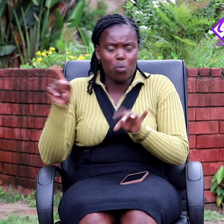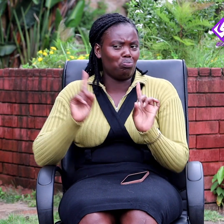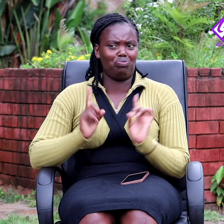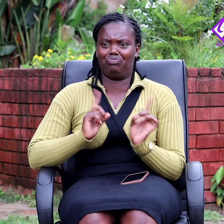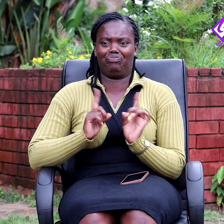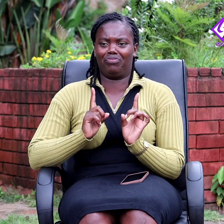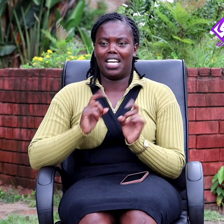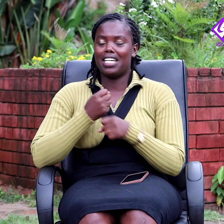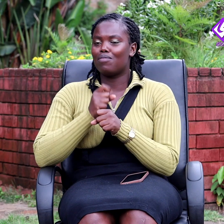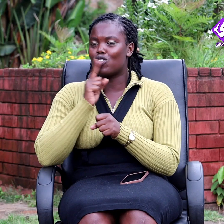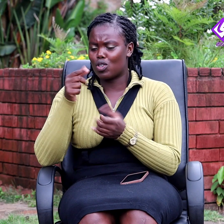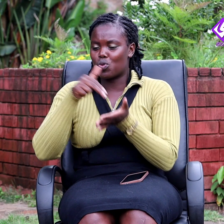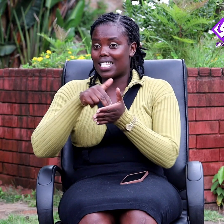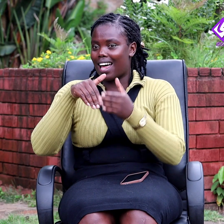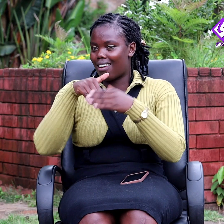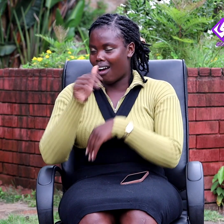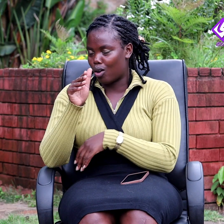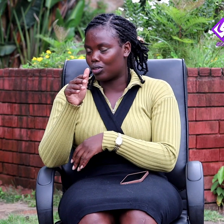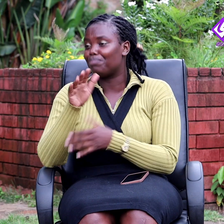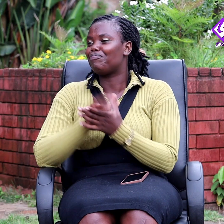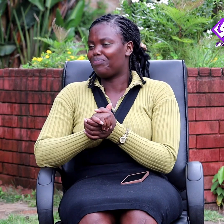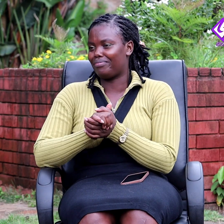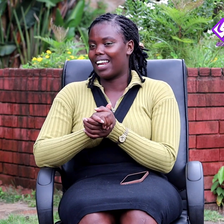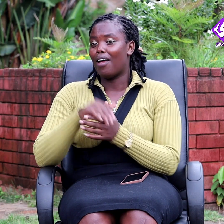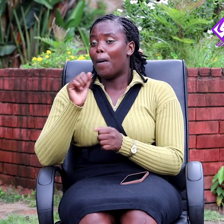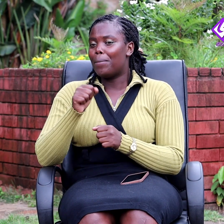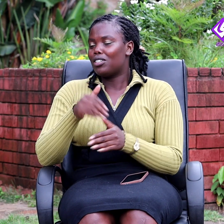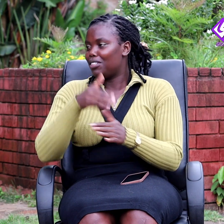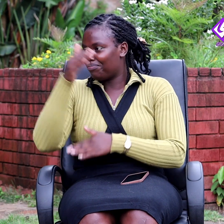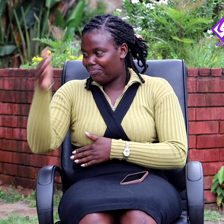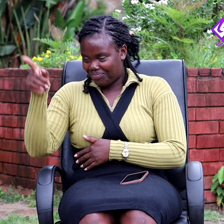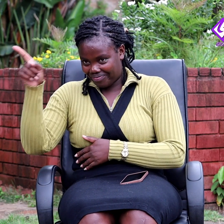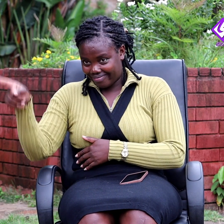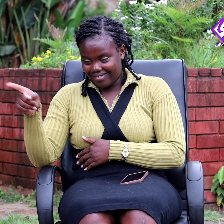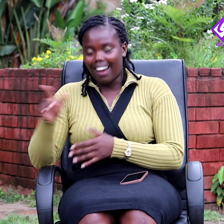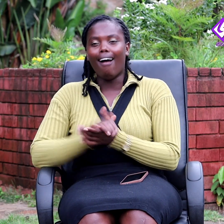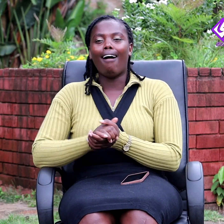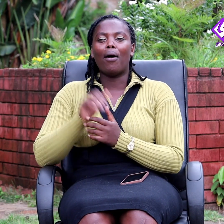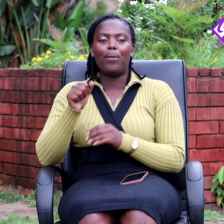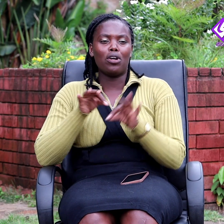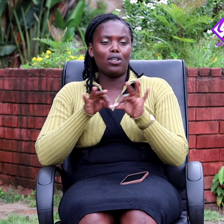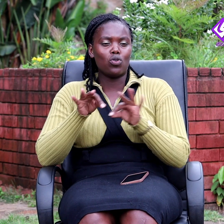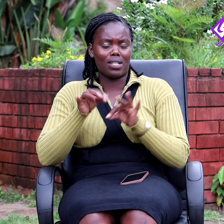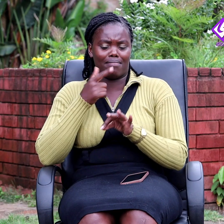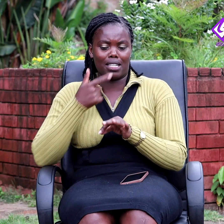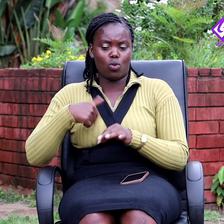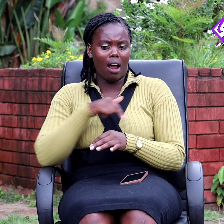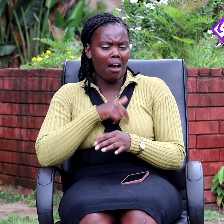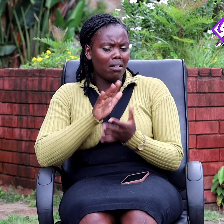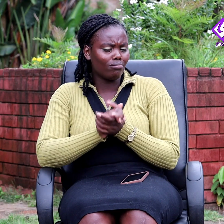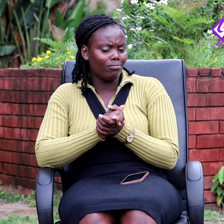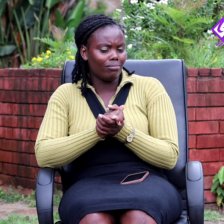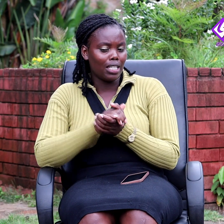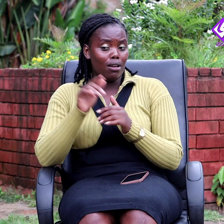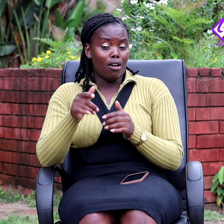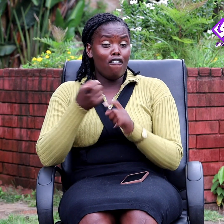And I know this has really influenced the young people negatively. So back to Eduarda, please tell